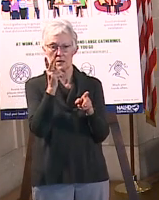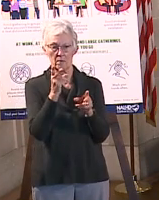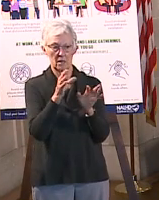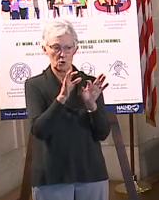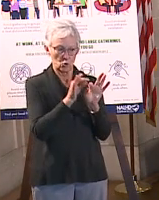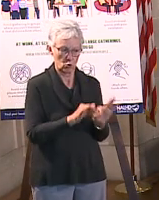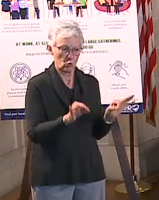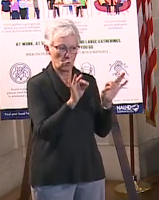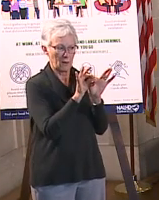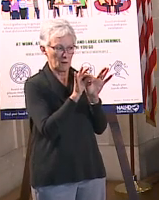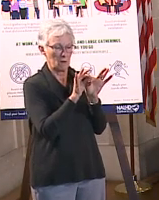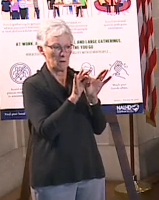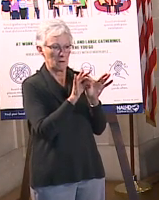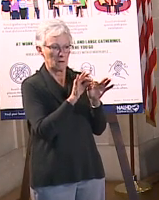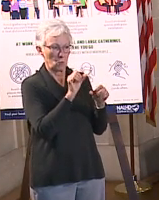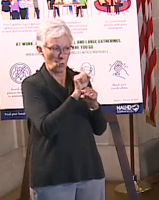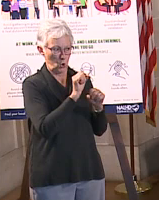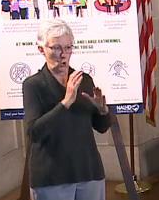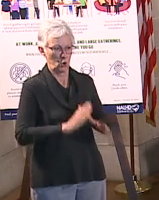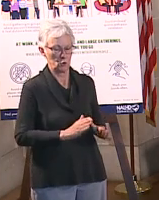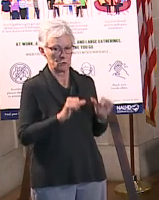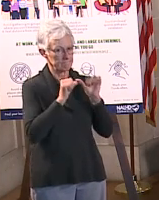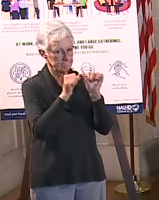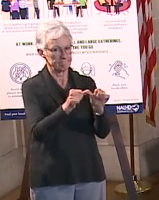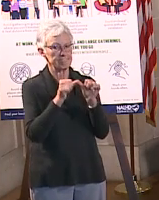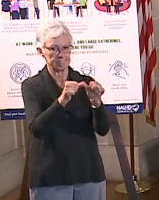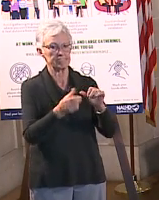critical functions moving forward.